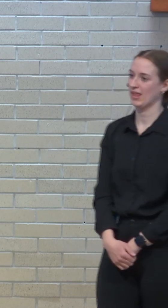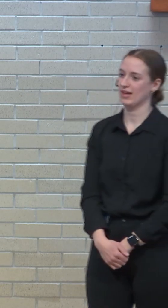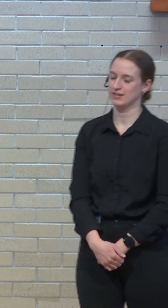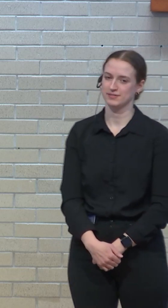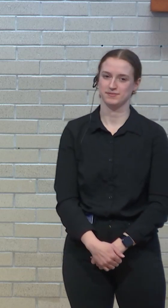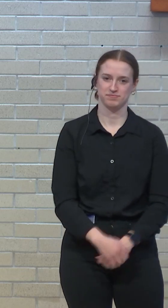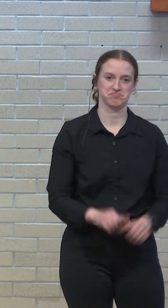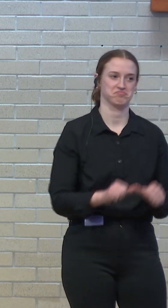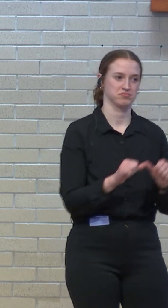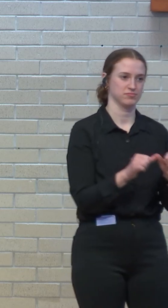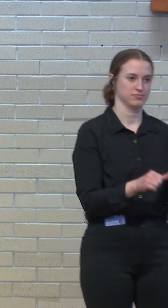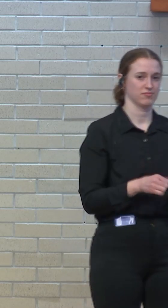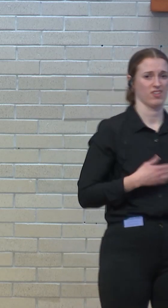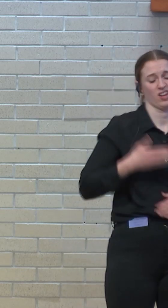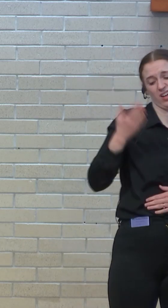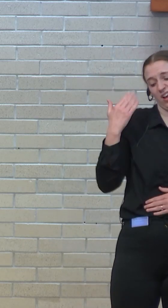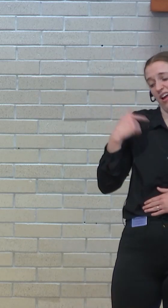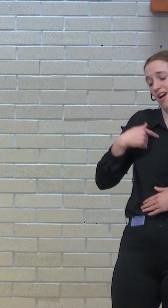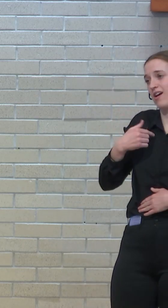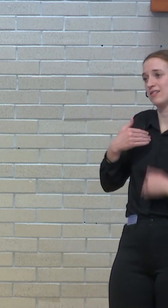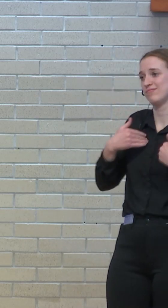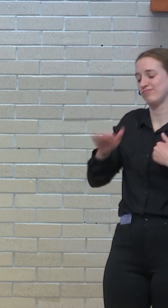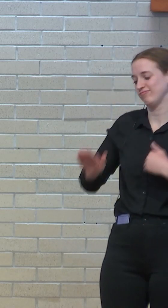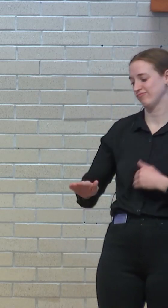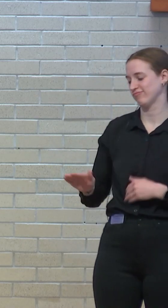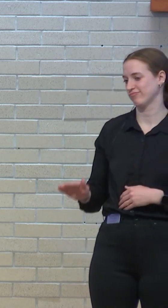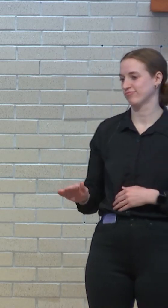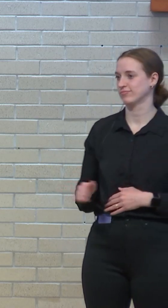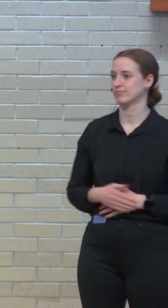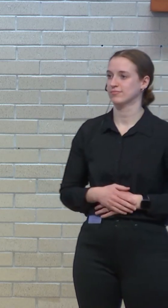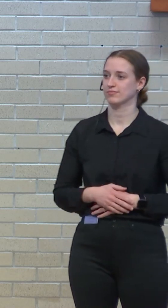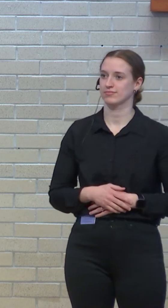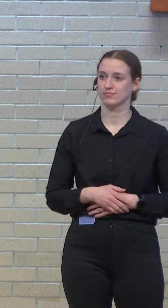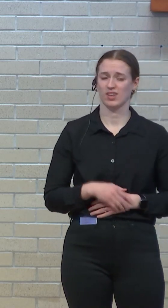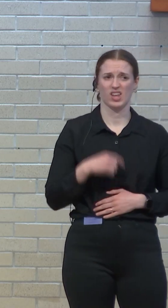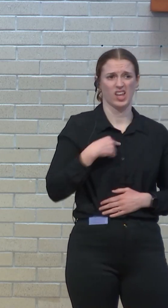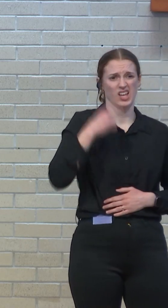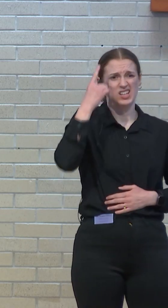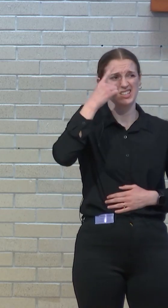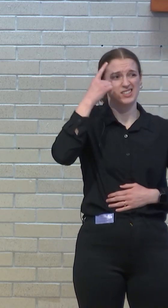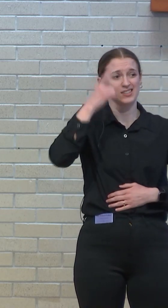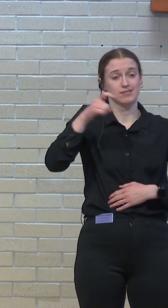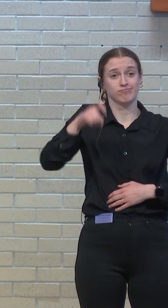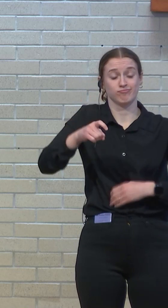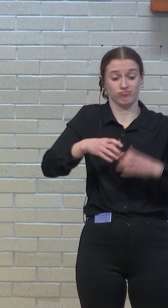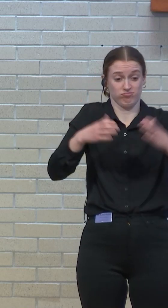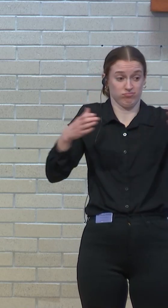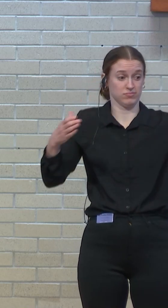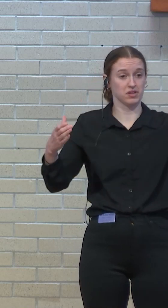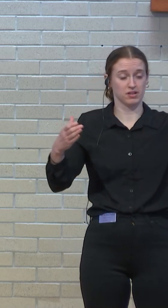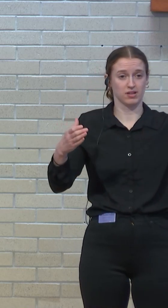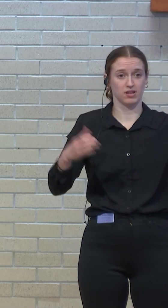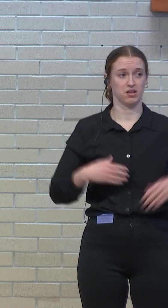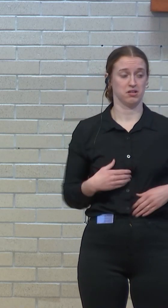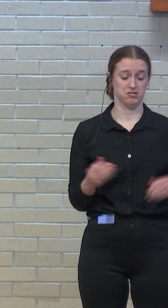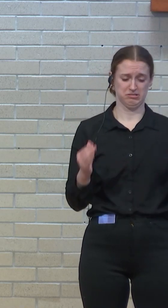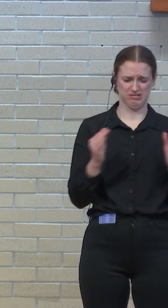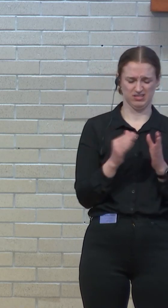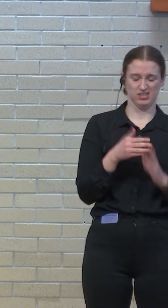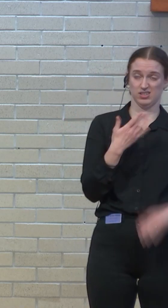Keep clapping. Back when I had a little, I thought that I needed a lot. A little